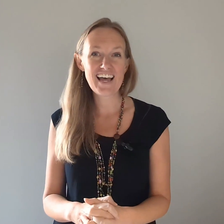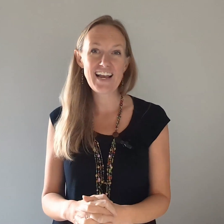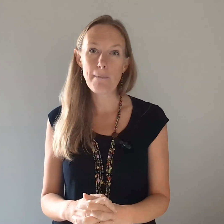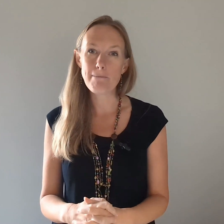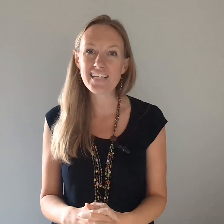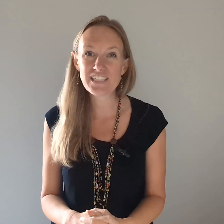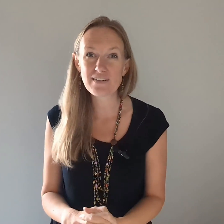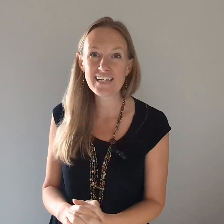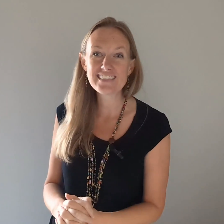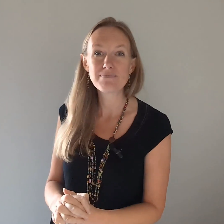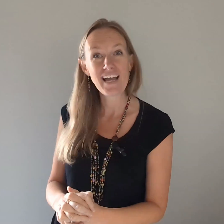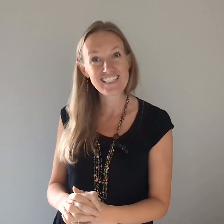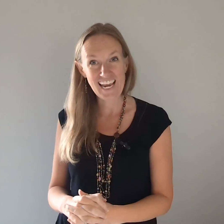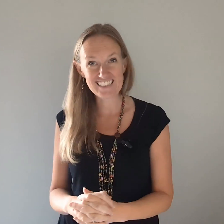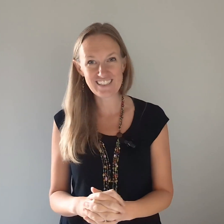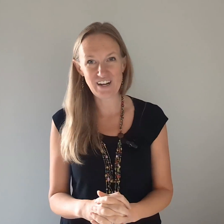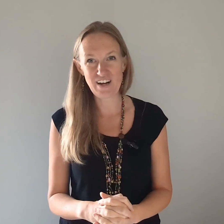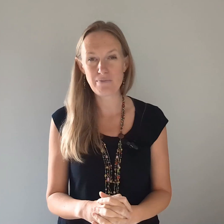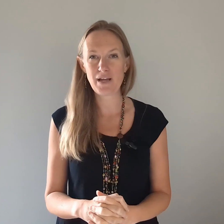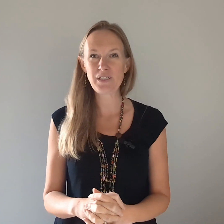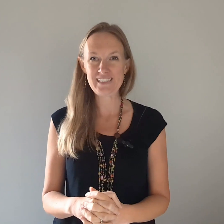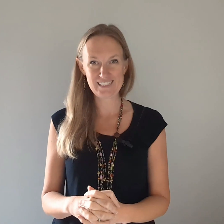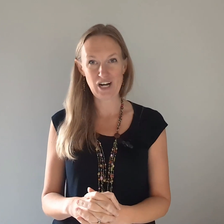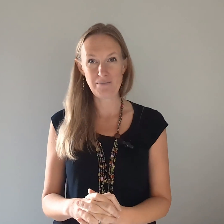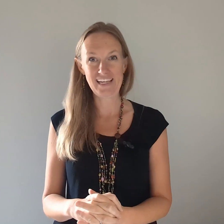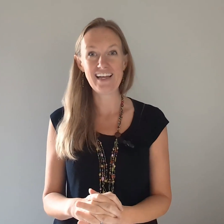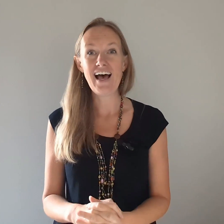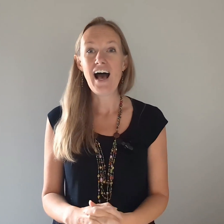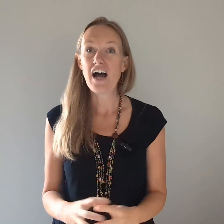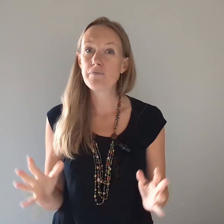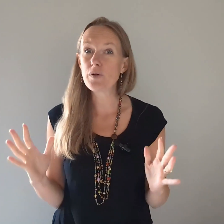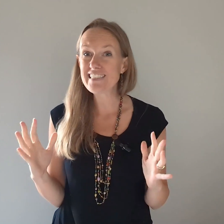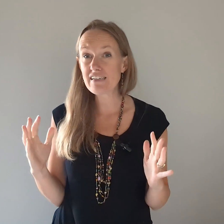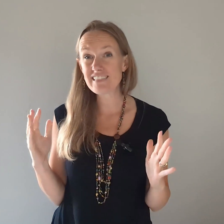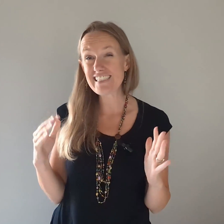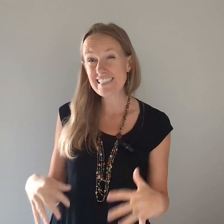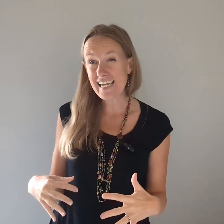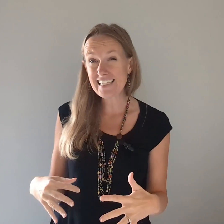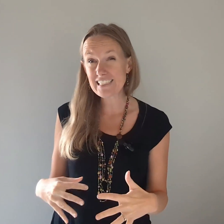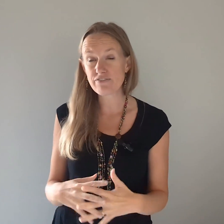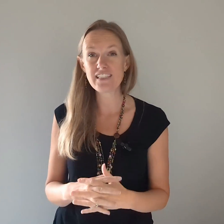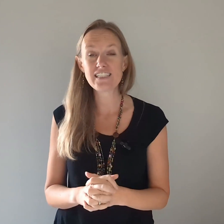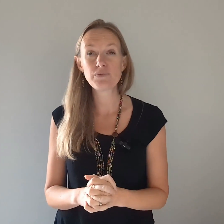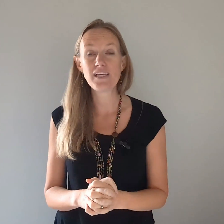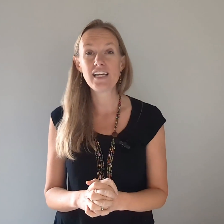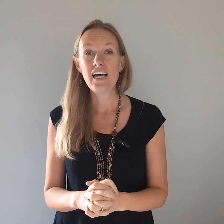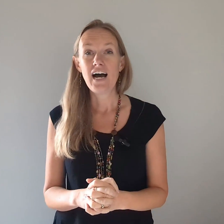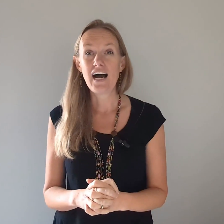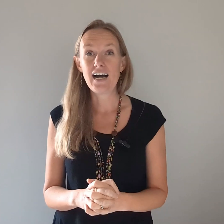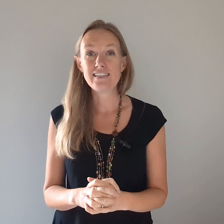sign Amazing Grace, My Chains Are Gone by Chris Tomlin. I've broke it down just slightly differently this week.